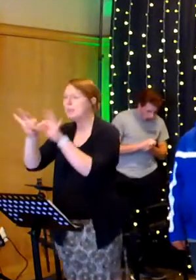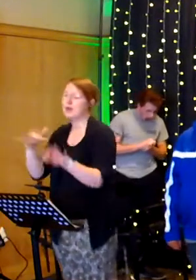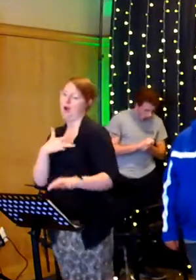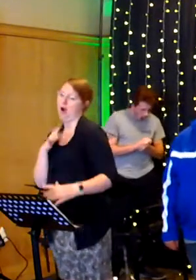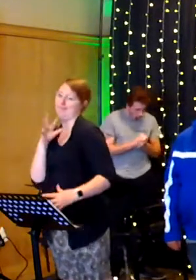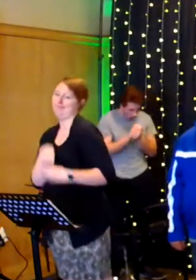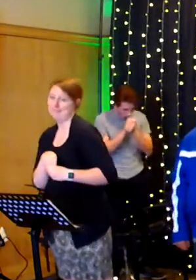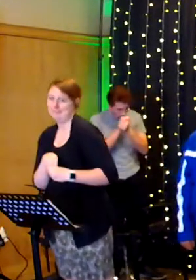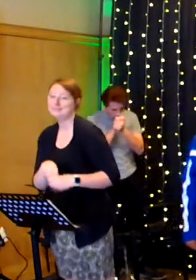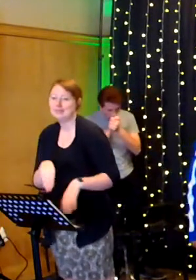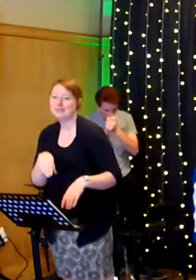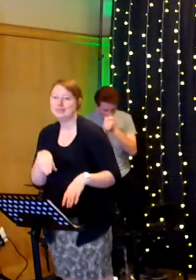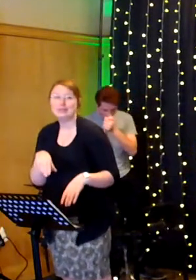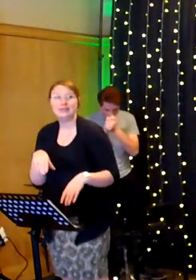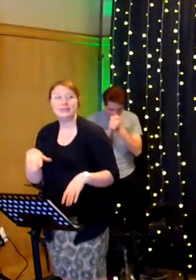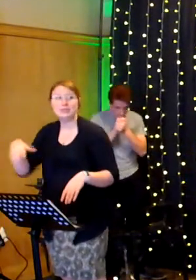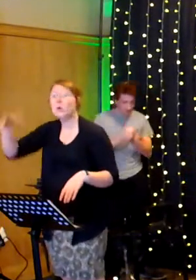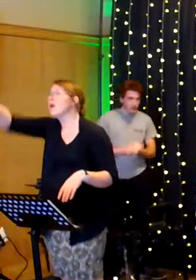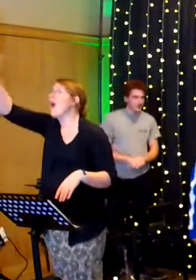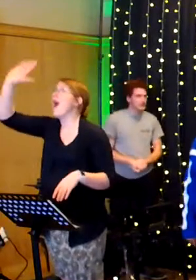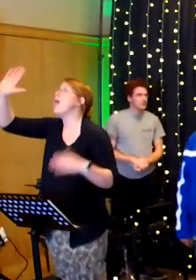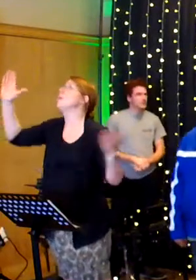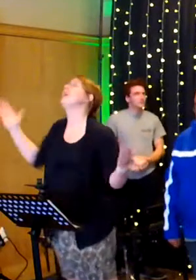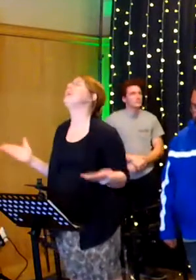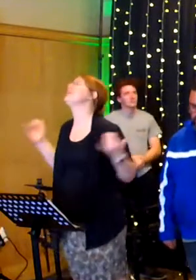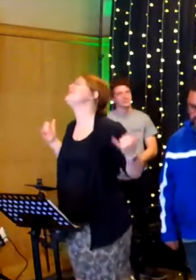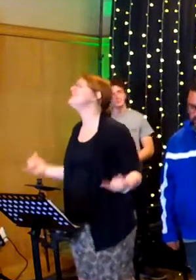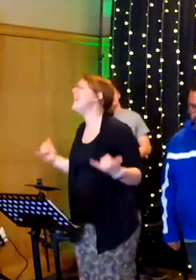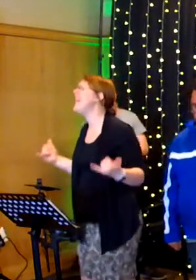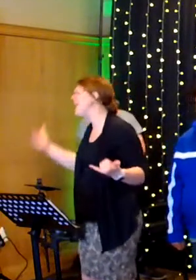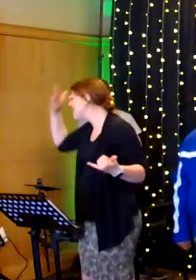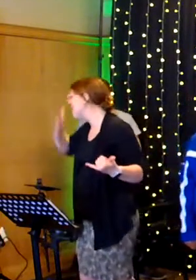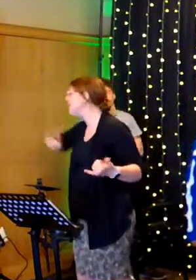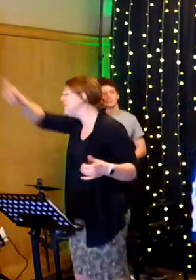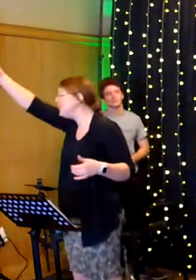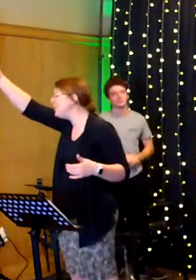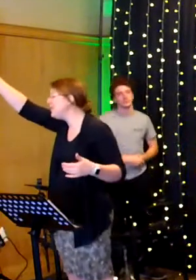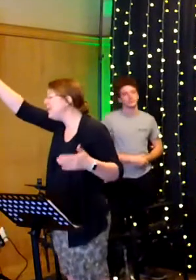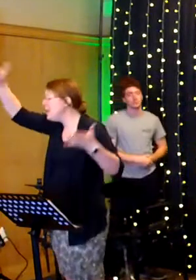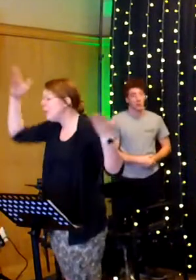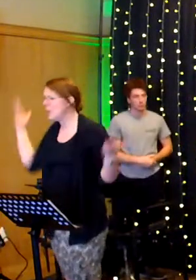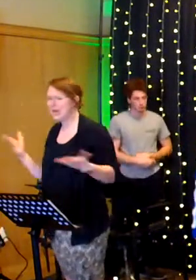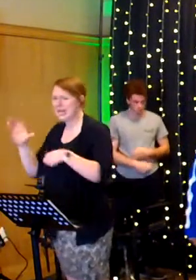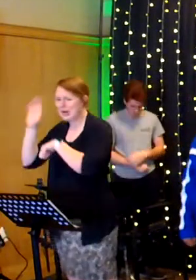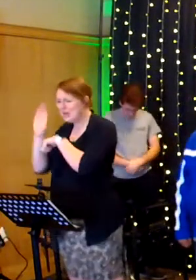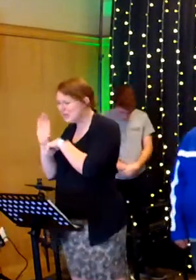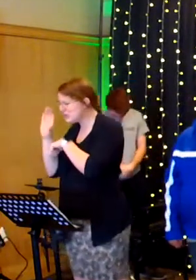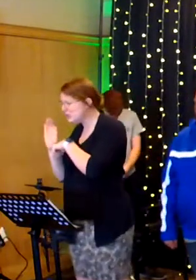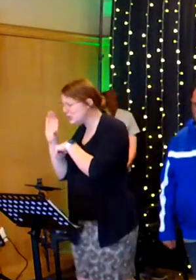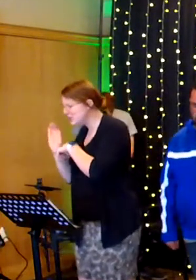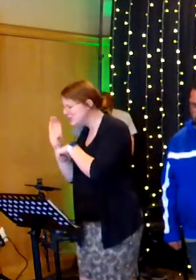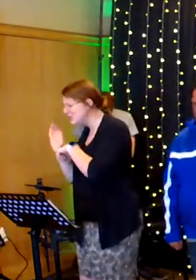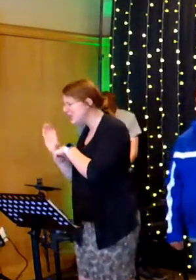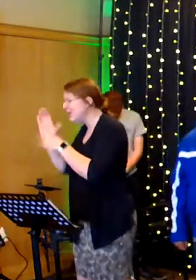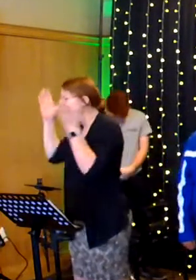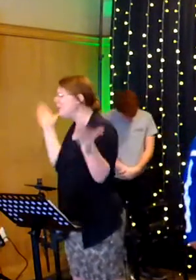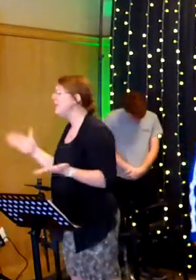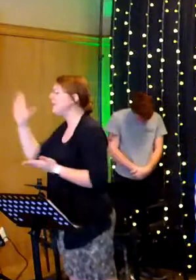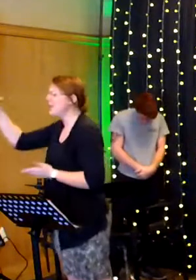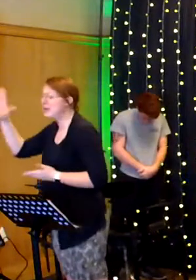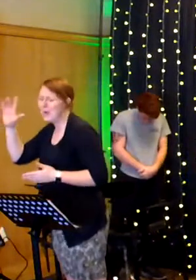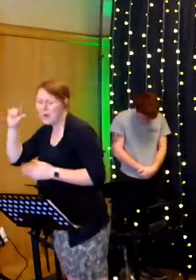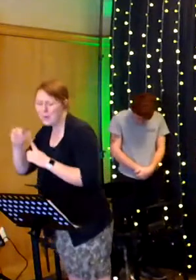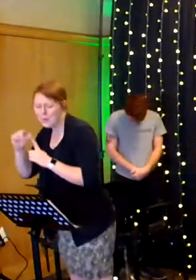is. And so, Father, as we come today before you, as we stand here in our church, having heard your word, having worshiped